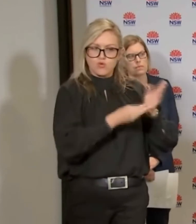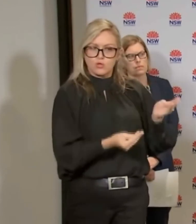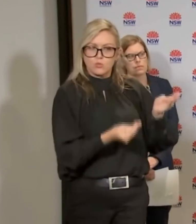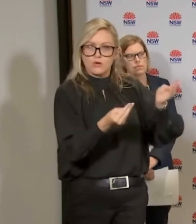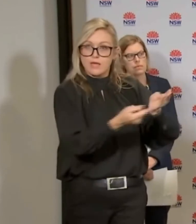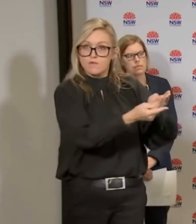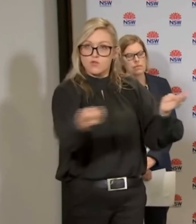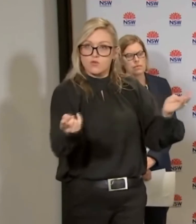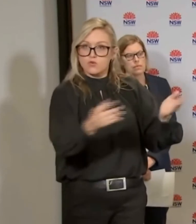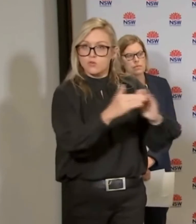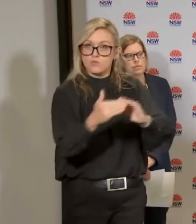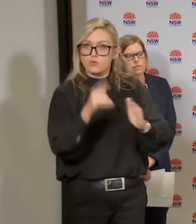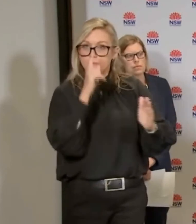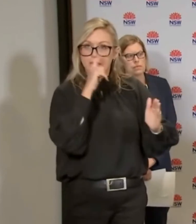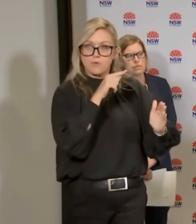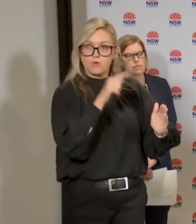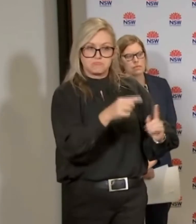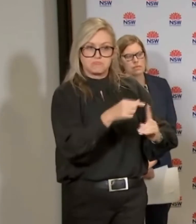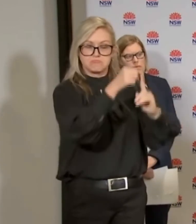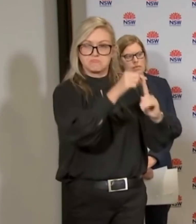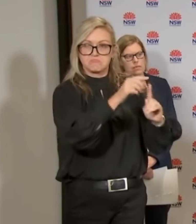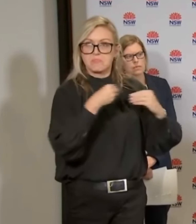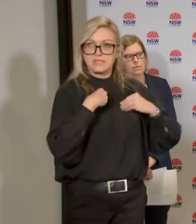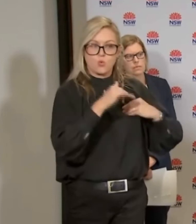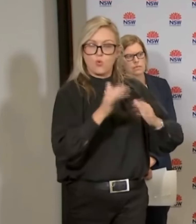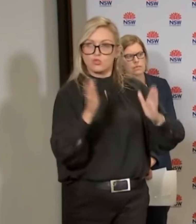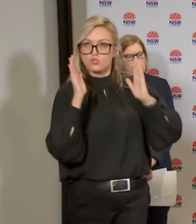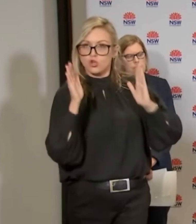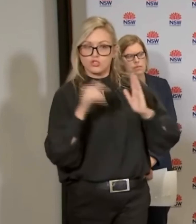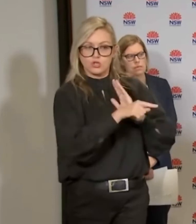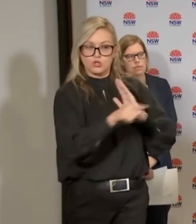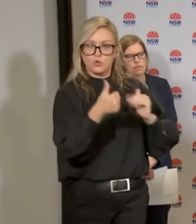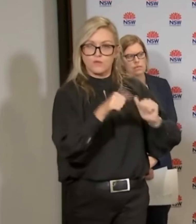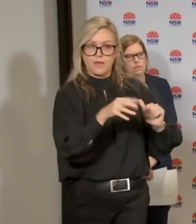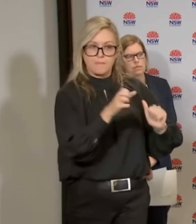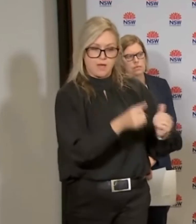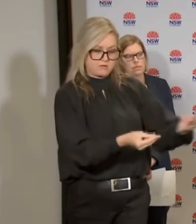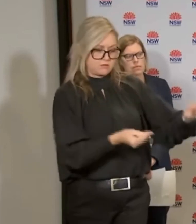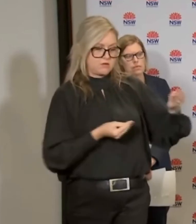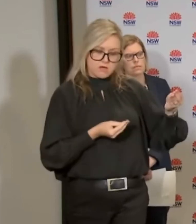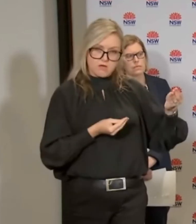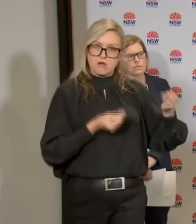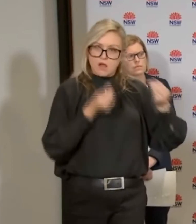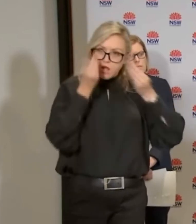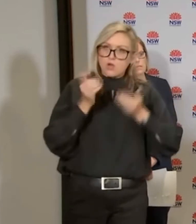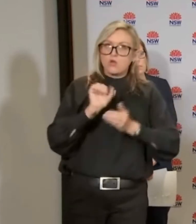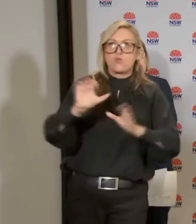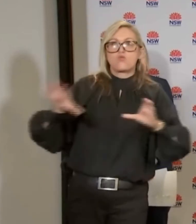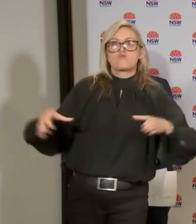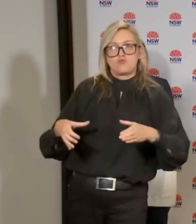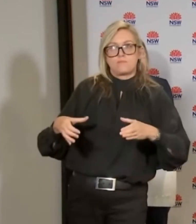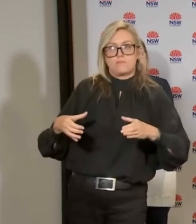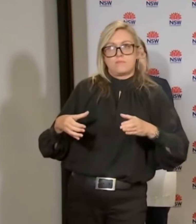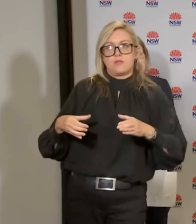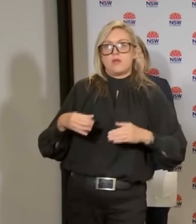imposing certain obligations unless we have to, but I also think it's an issue of people. That's why you can't make one rule